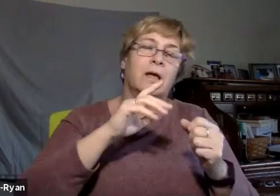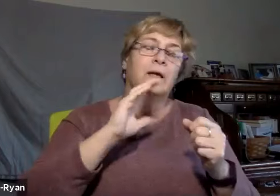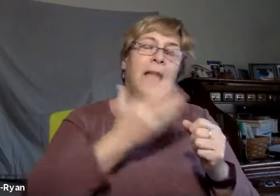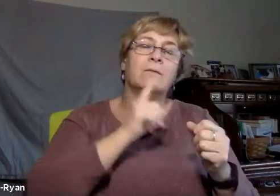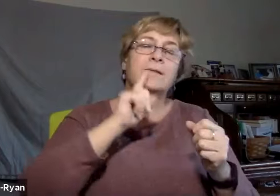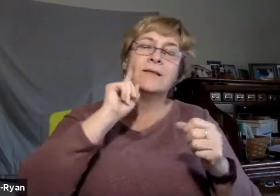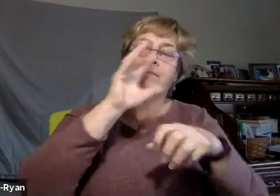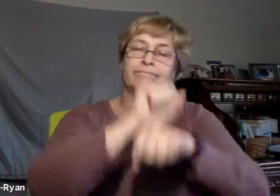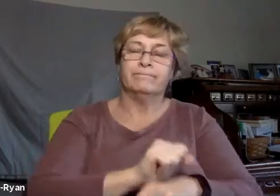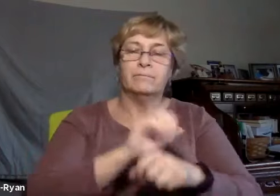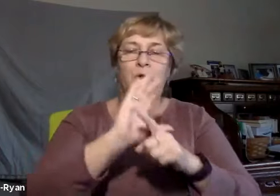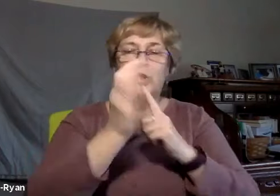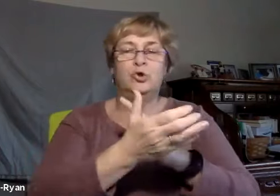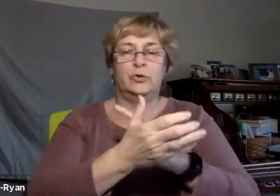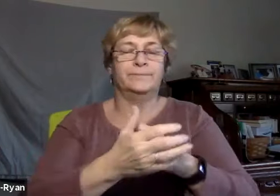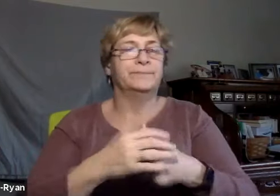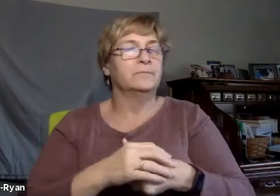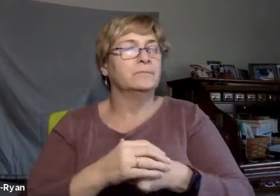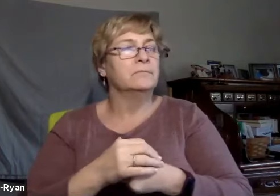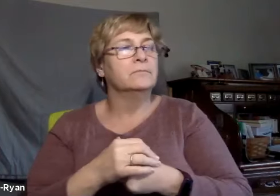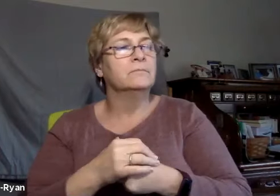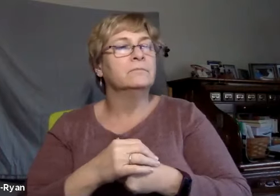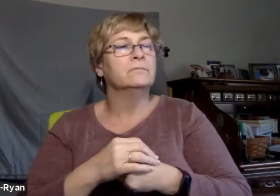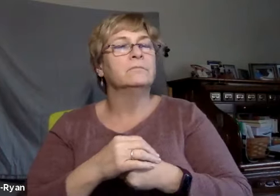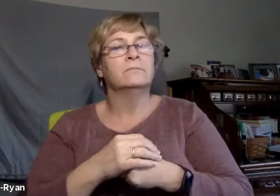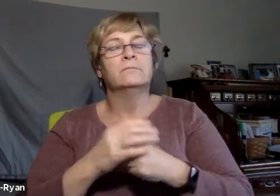not preserving the integrity of the culture related with deafness.